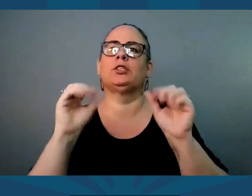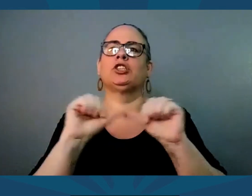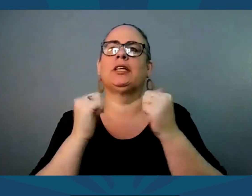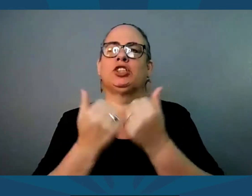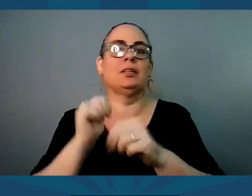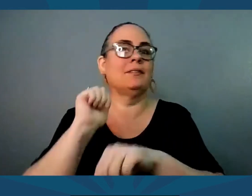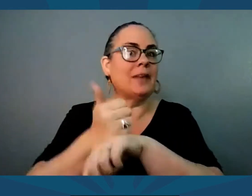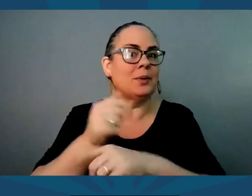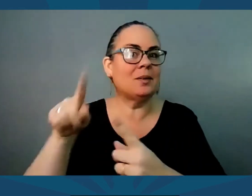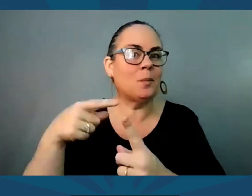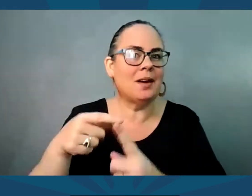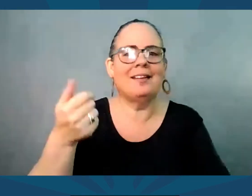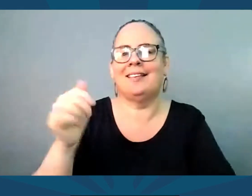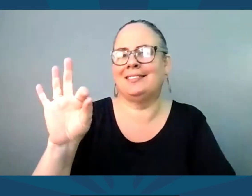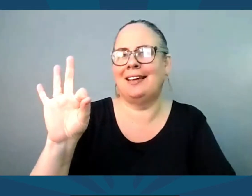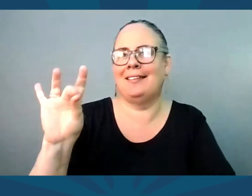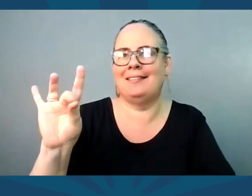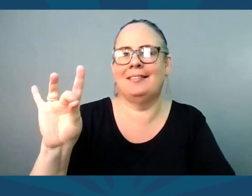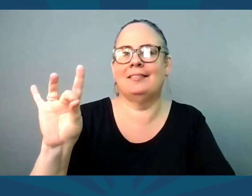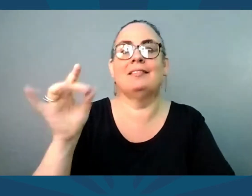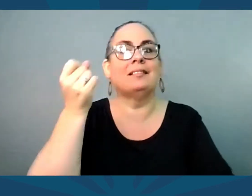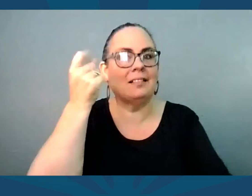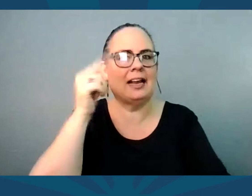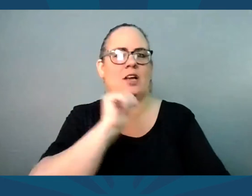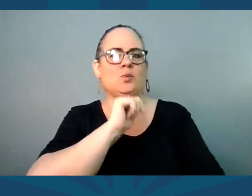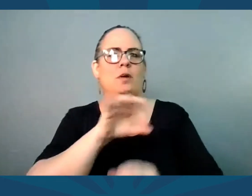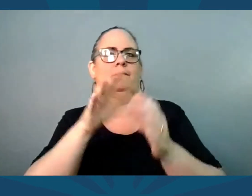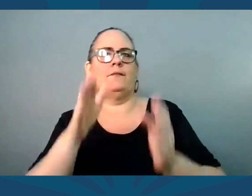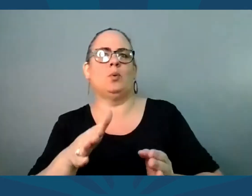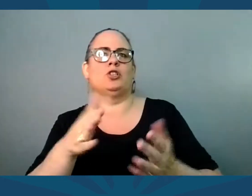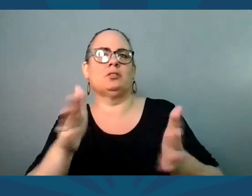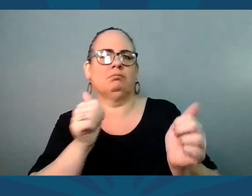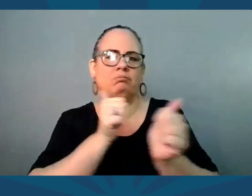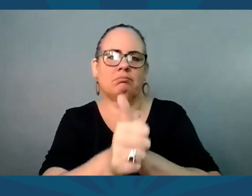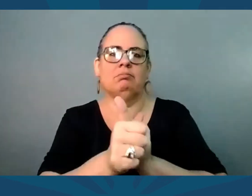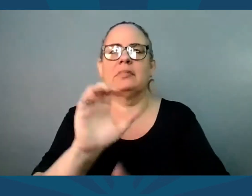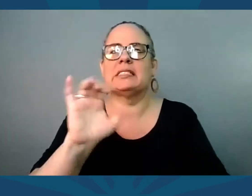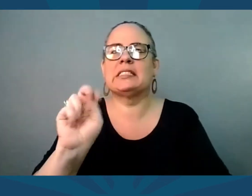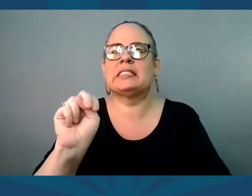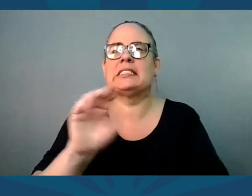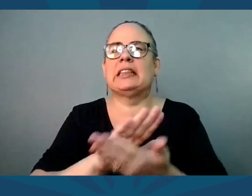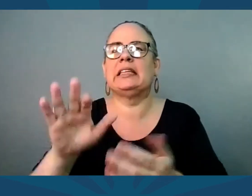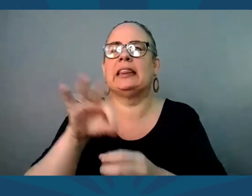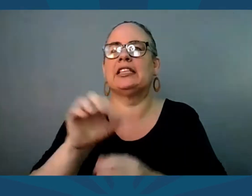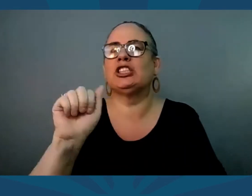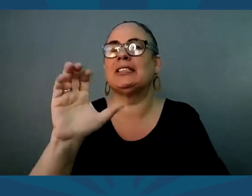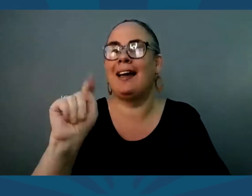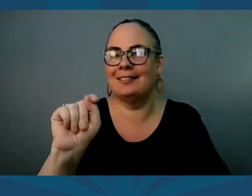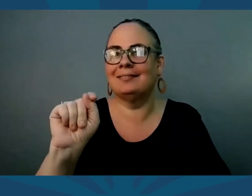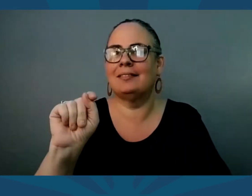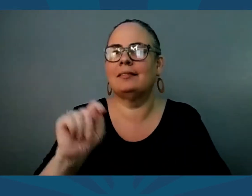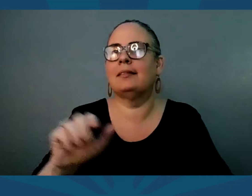Clean Elections is the state's nonpartisan voter education agency founded in 1998